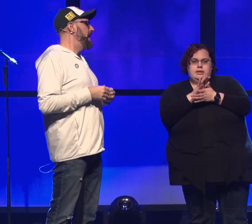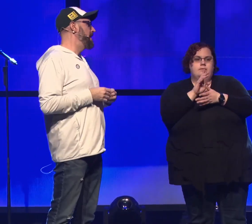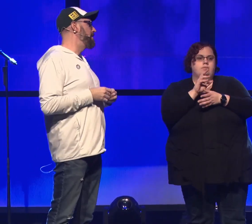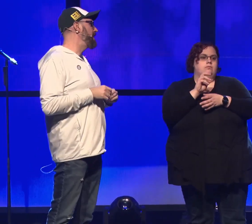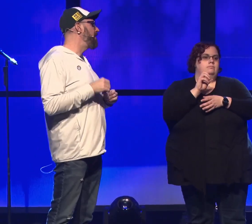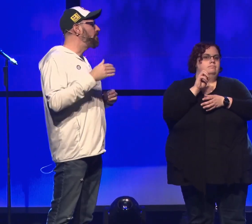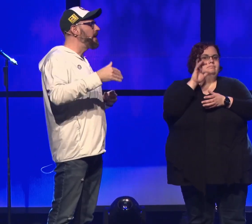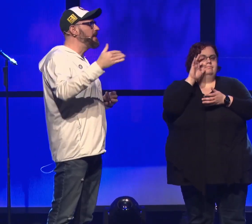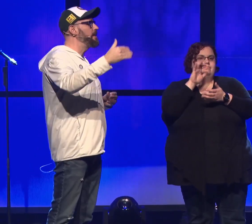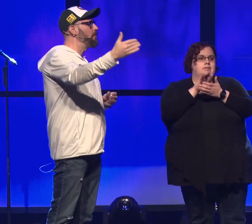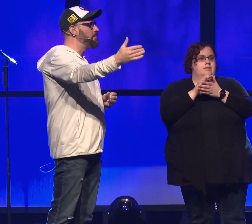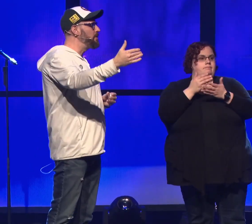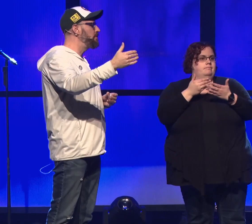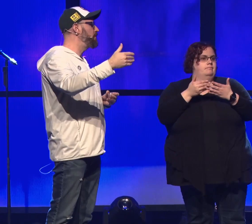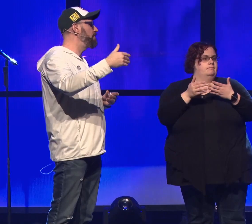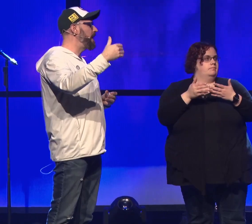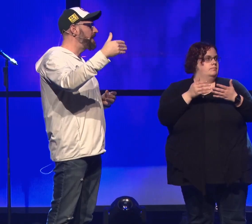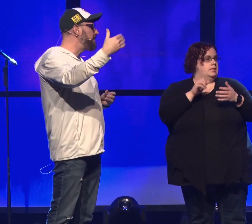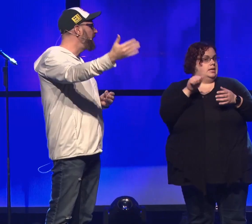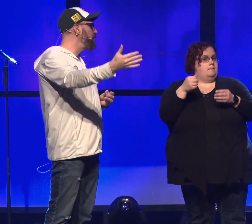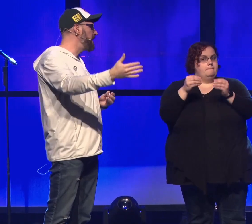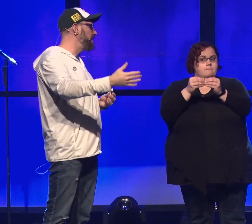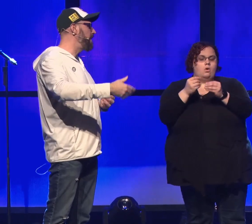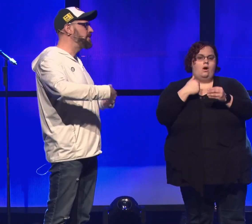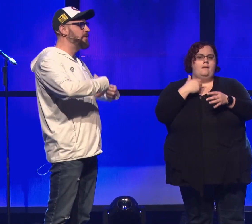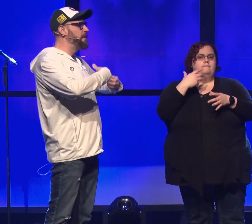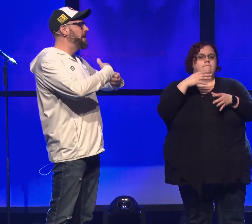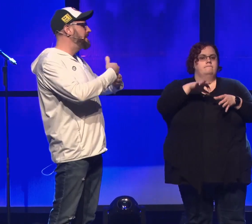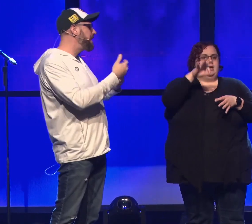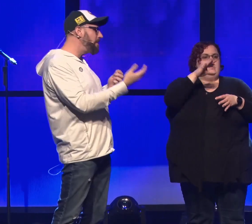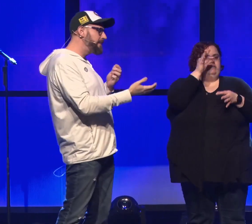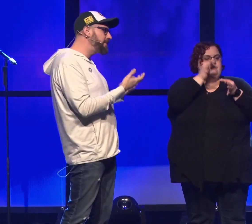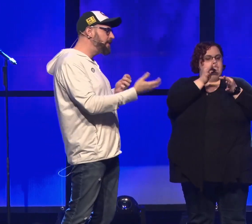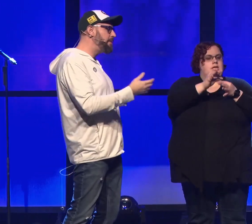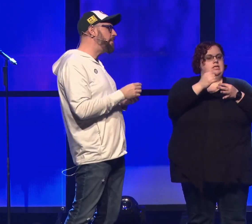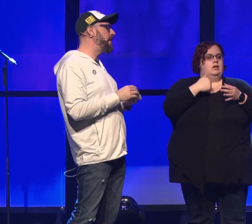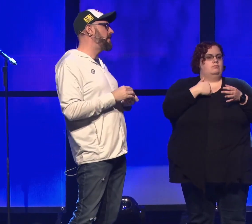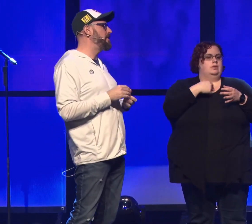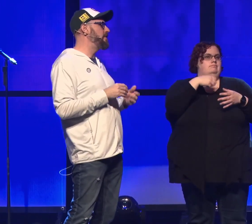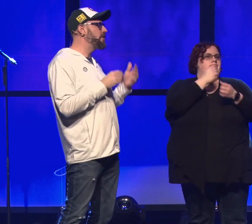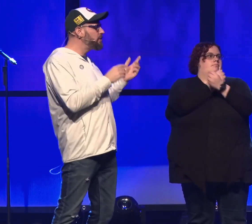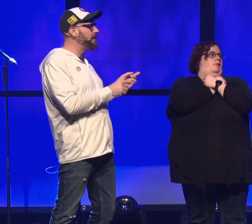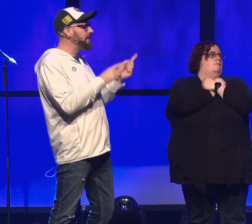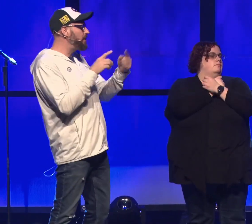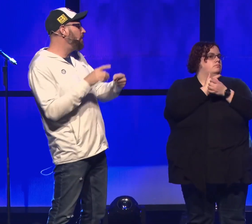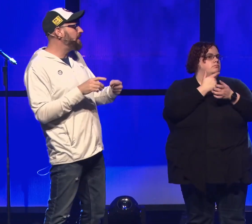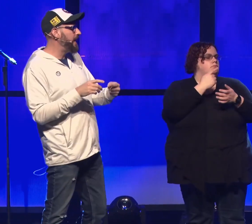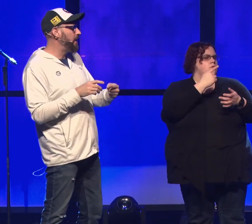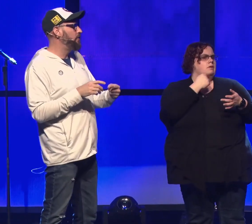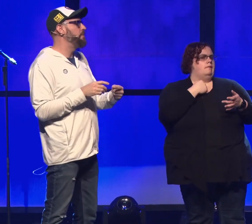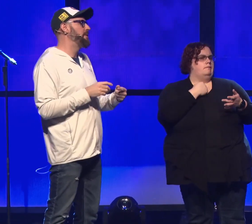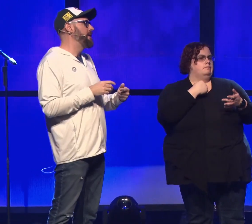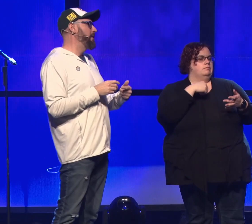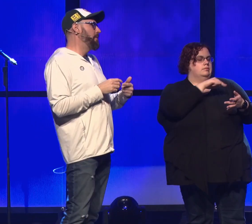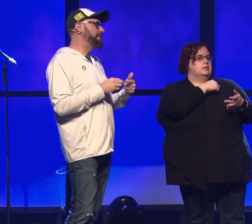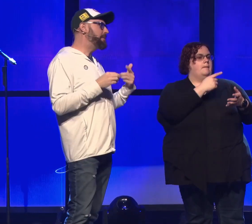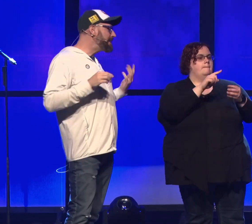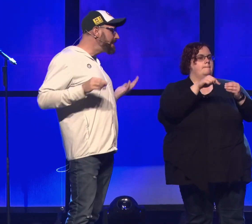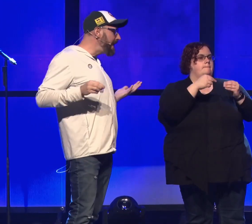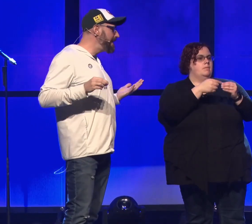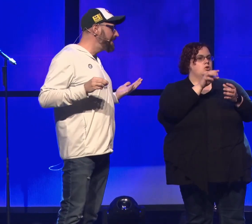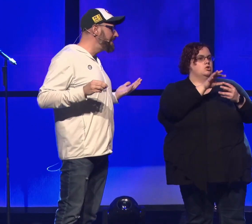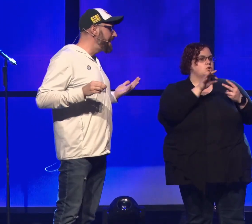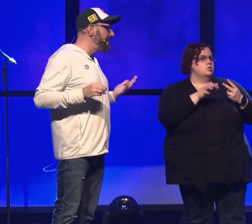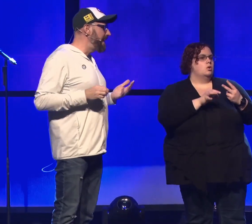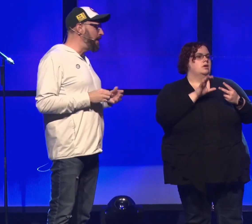believe, kind of finding a more beautiful faith, a faith we can love. So tell us a little bit about your choice in going to that group. Was it